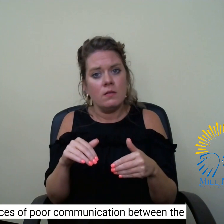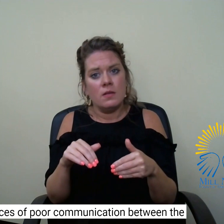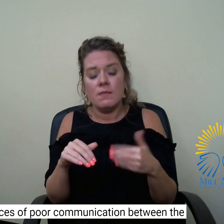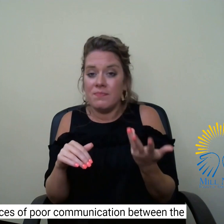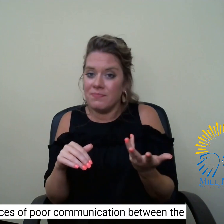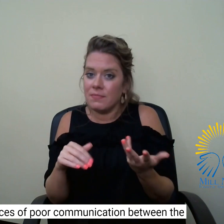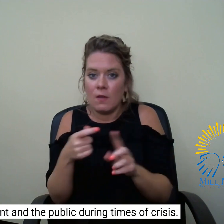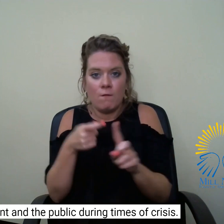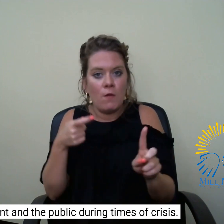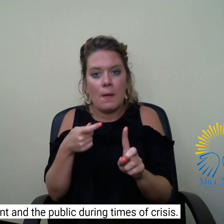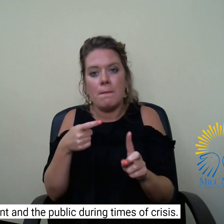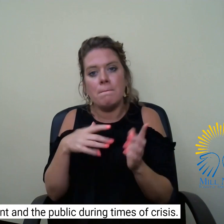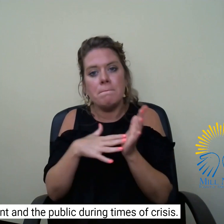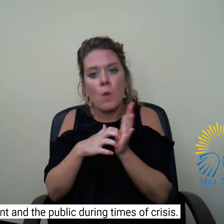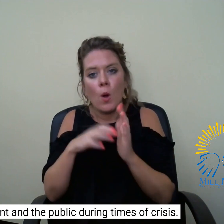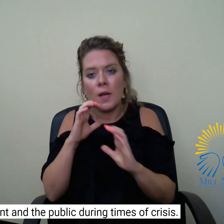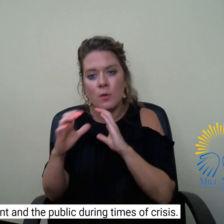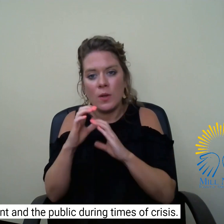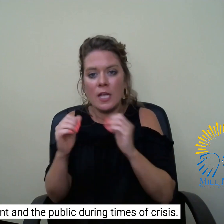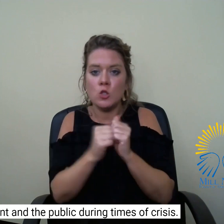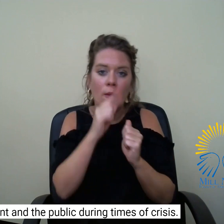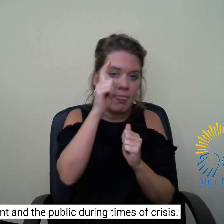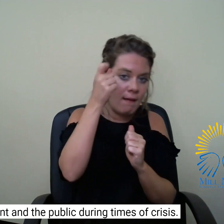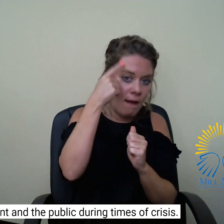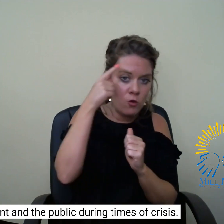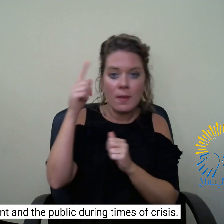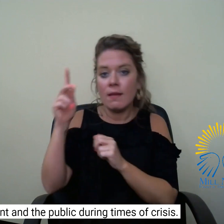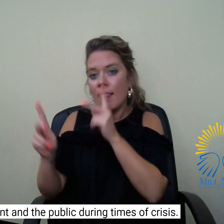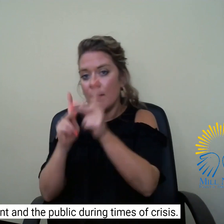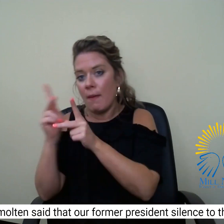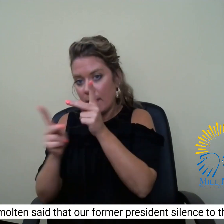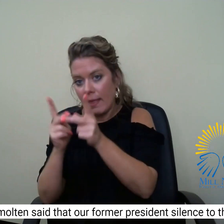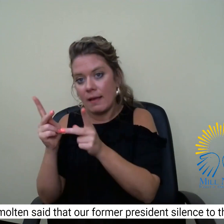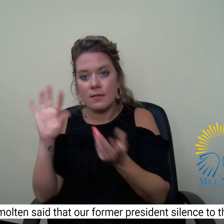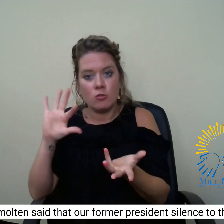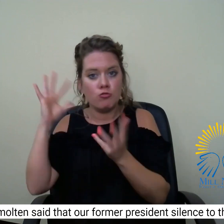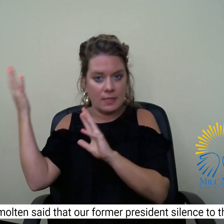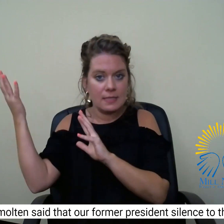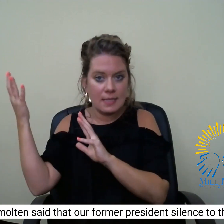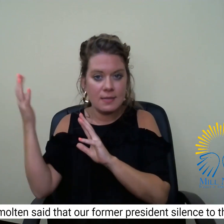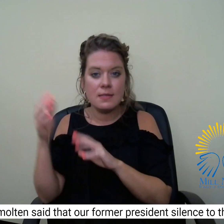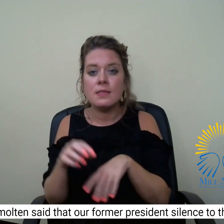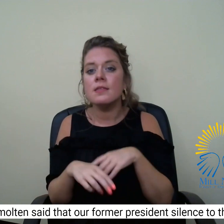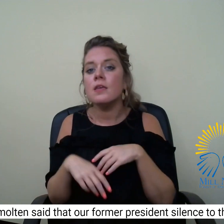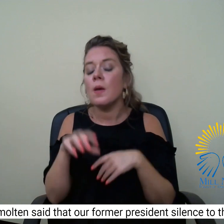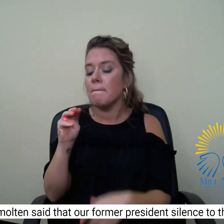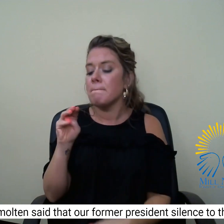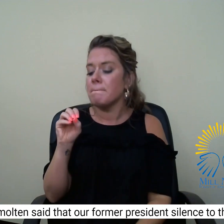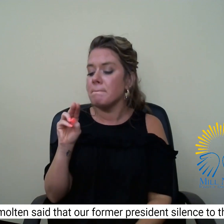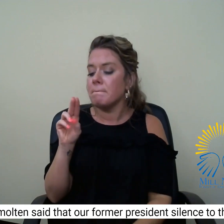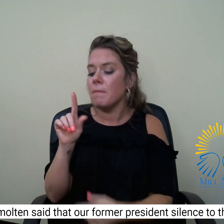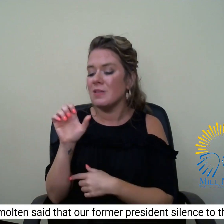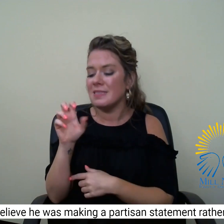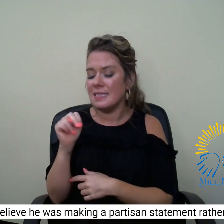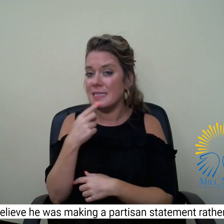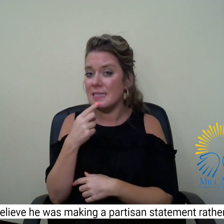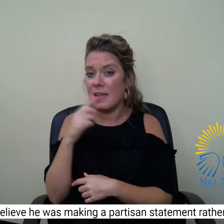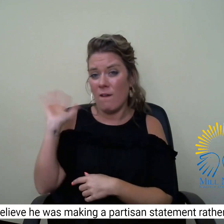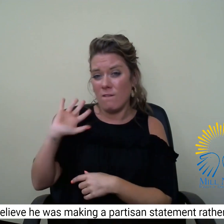communication between the government and the public during times of crisis. When Representative Moulton said that our former president silenced the scientists, we